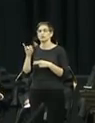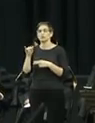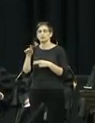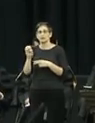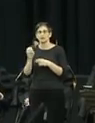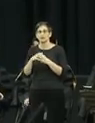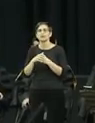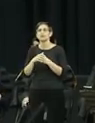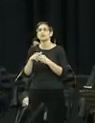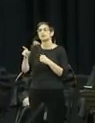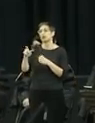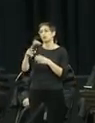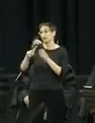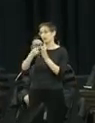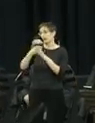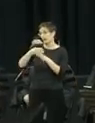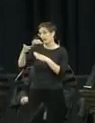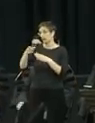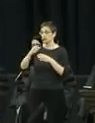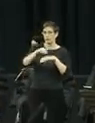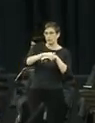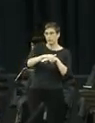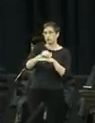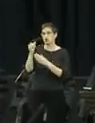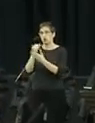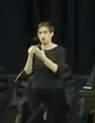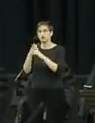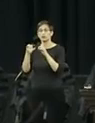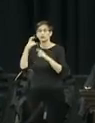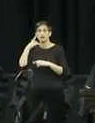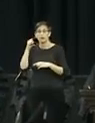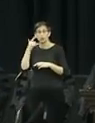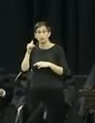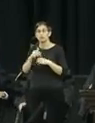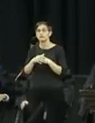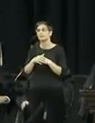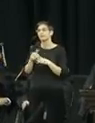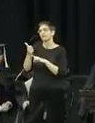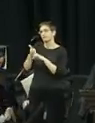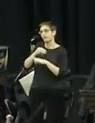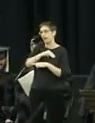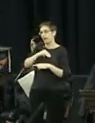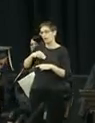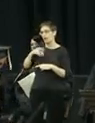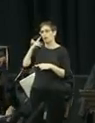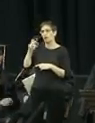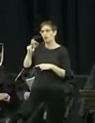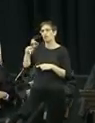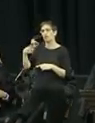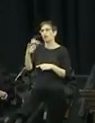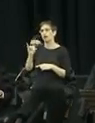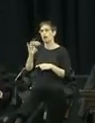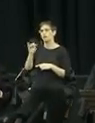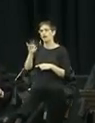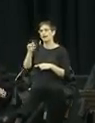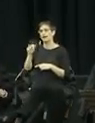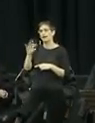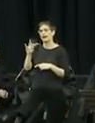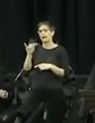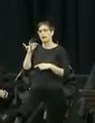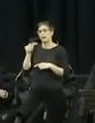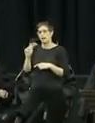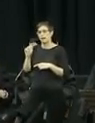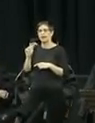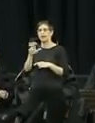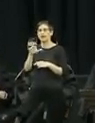double major in English and Art from Santa Rosa, California. She's a member of Phi Beta Kappa and Phi Eta Sigma